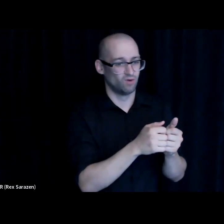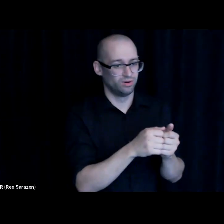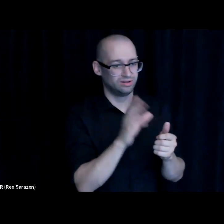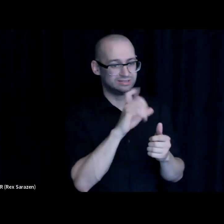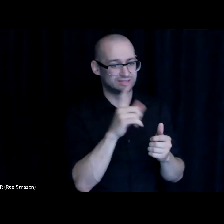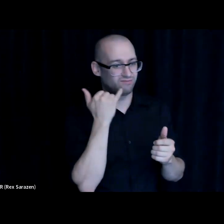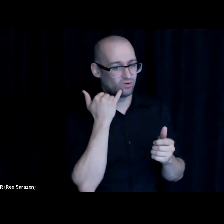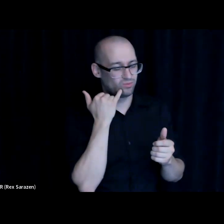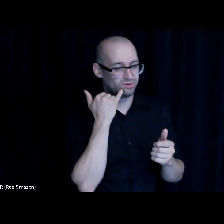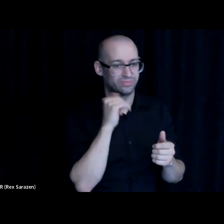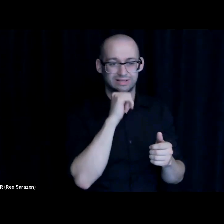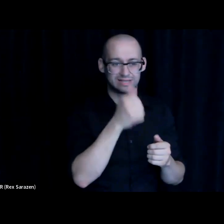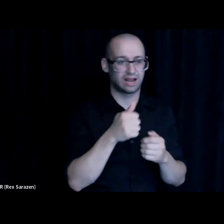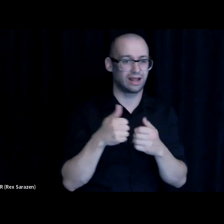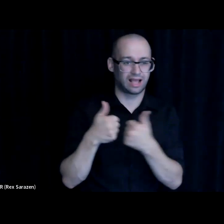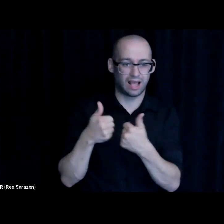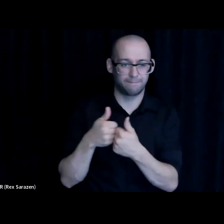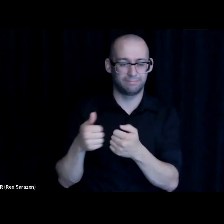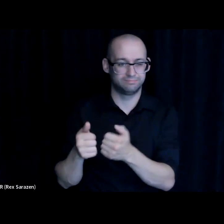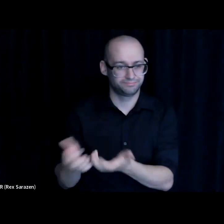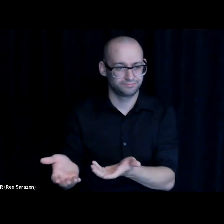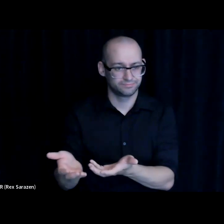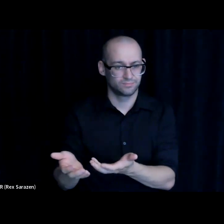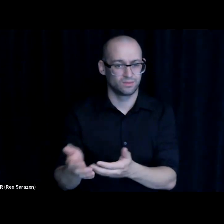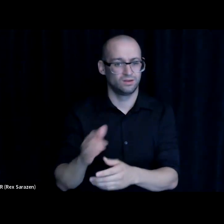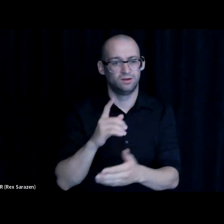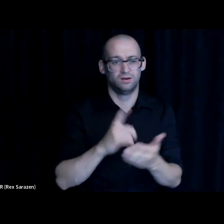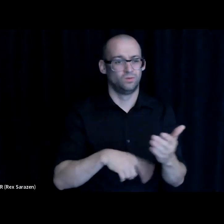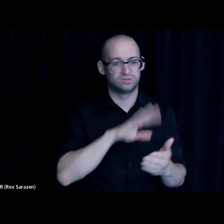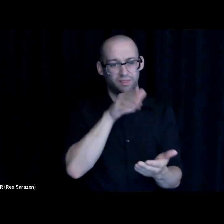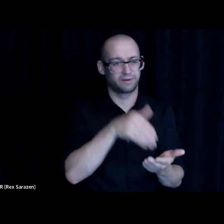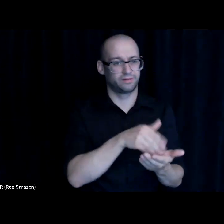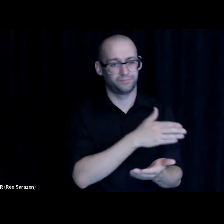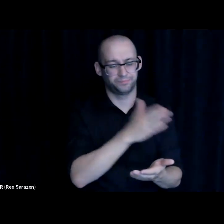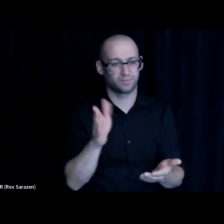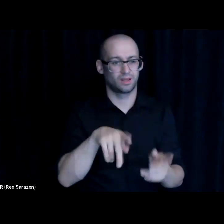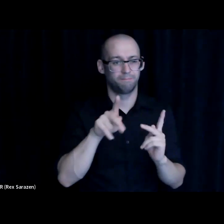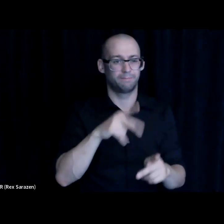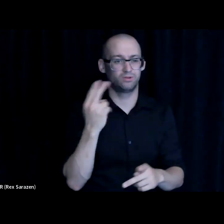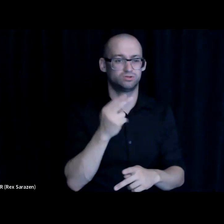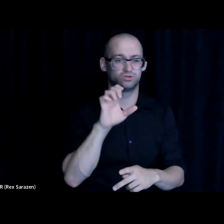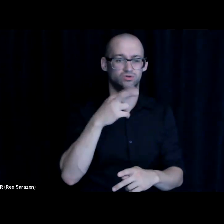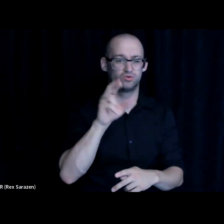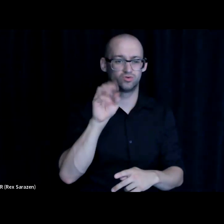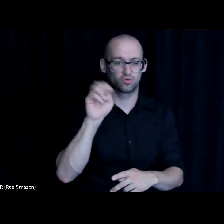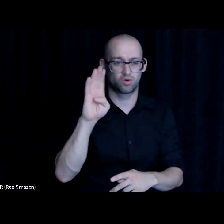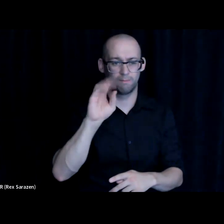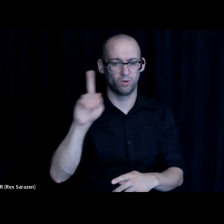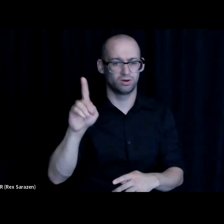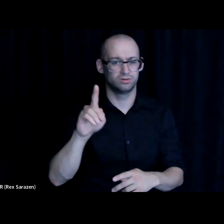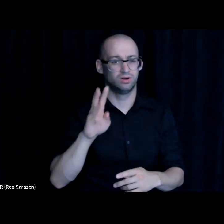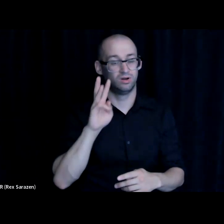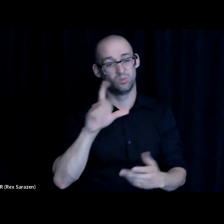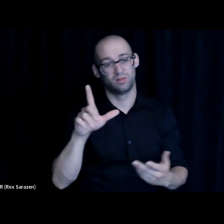what's in the middle? What is a device? It was great to hear about that, people using Chromebooks, but what is a device, and will a device last?